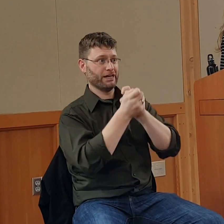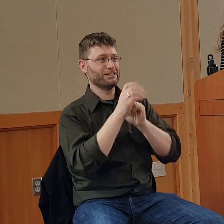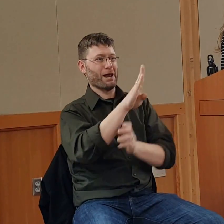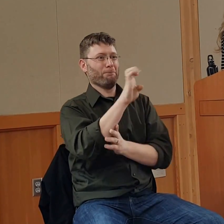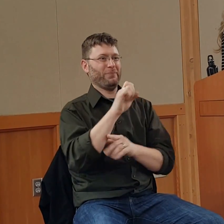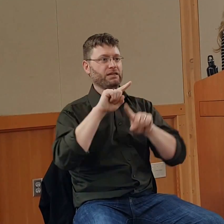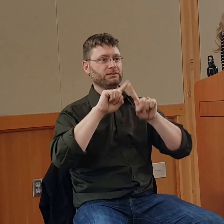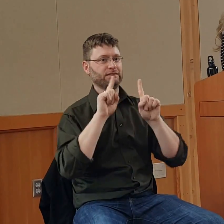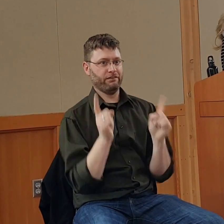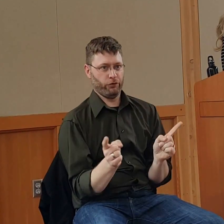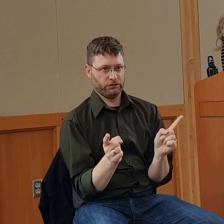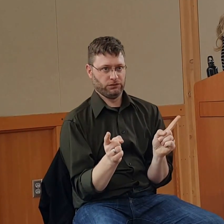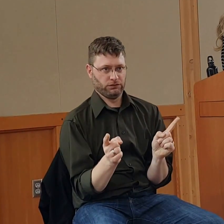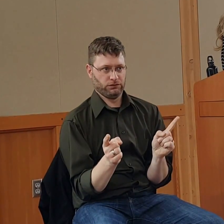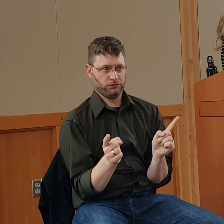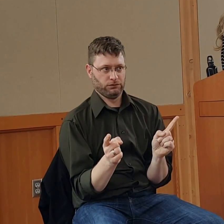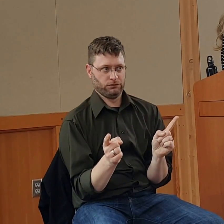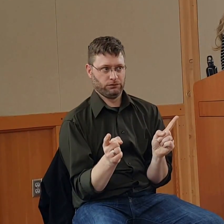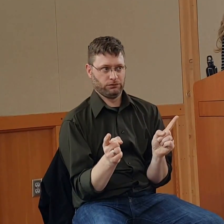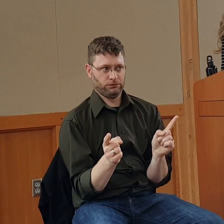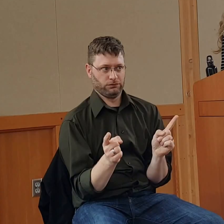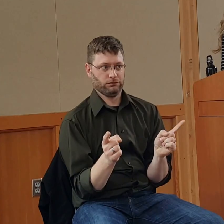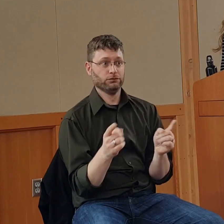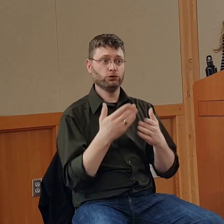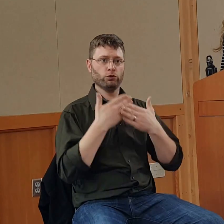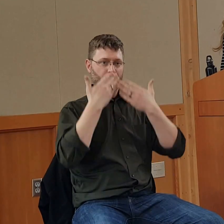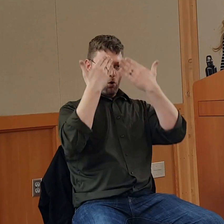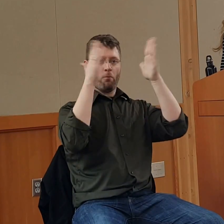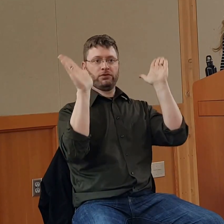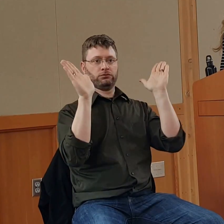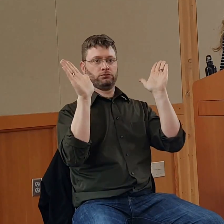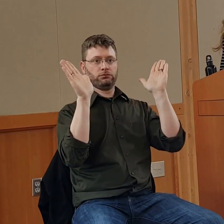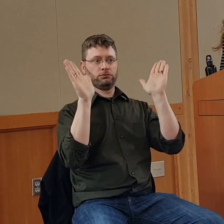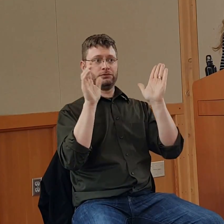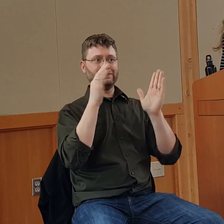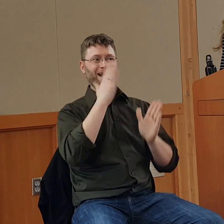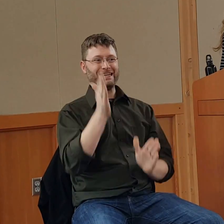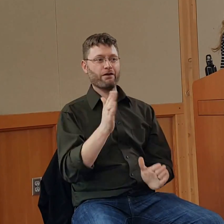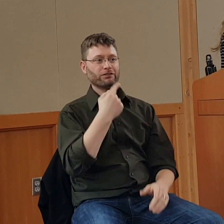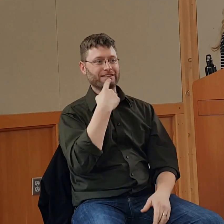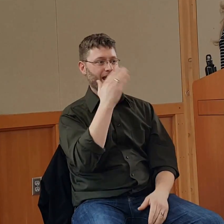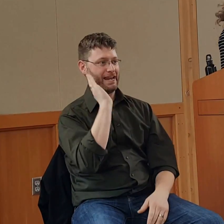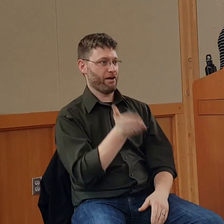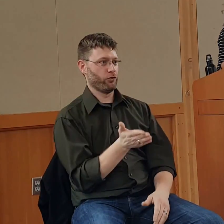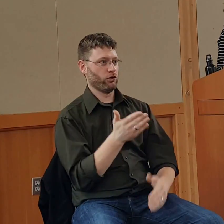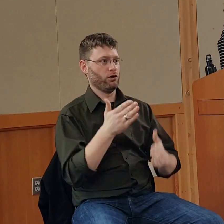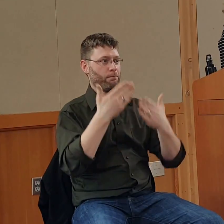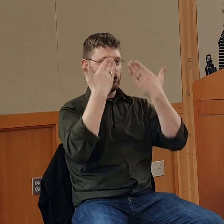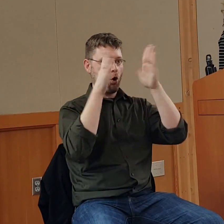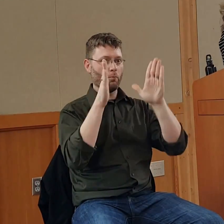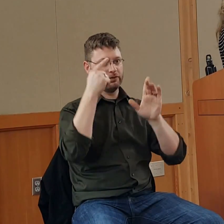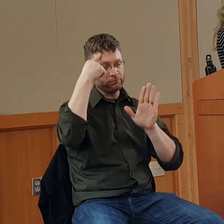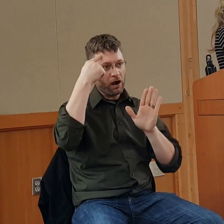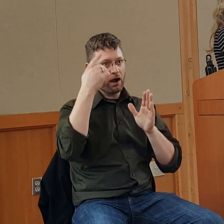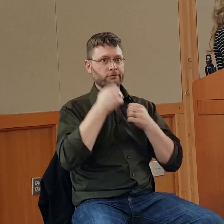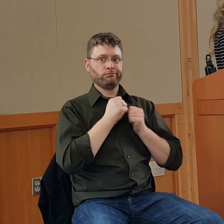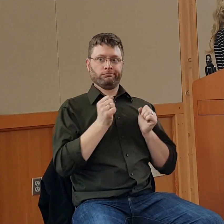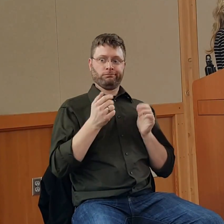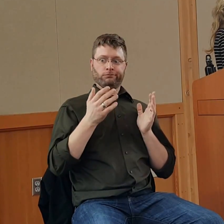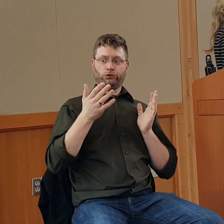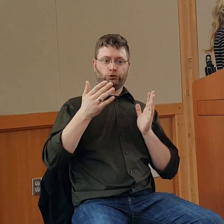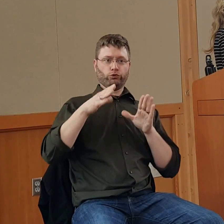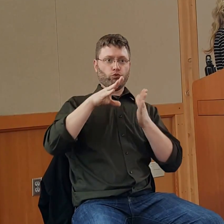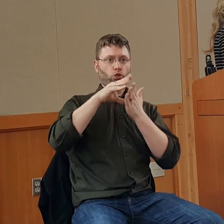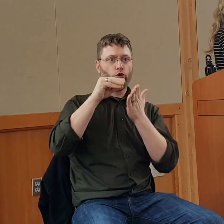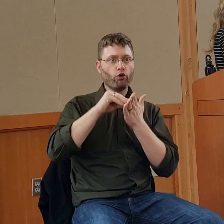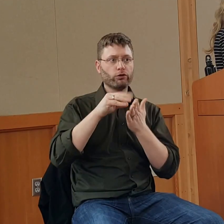Being open, right, that's all, I just say to people, never say never. Just be open to the change that encourages us to learn new